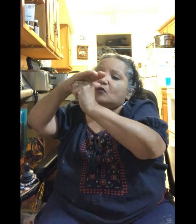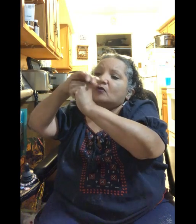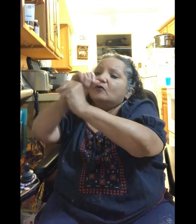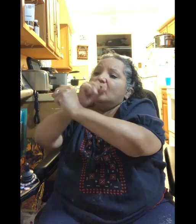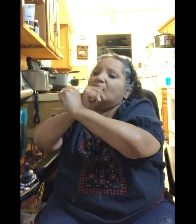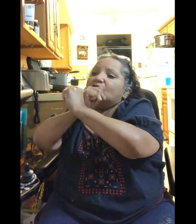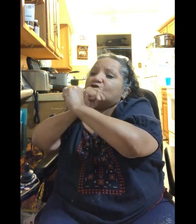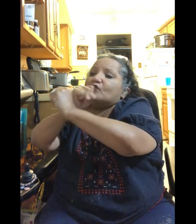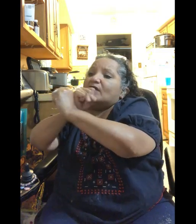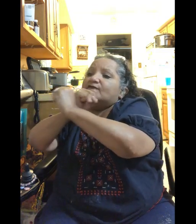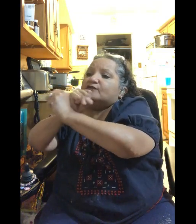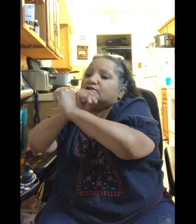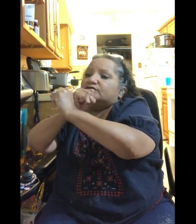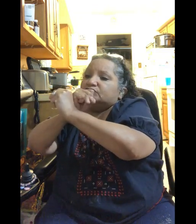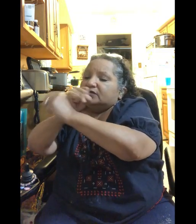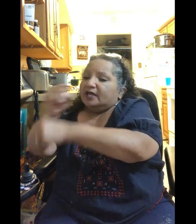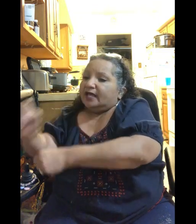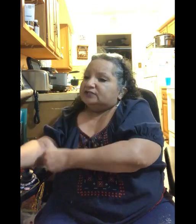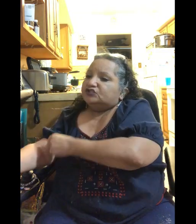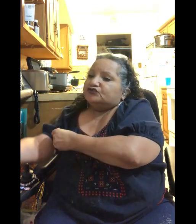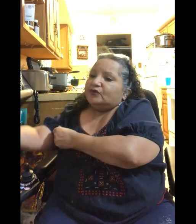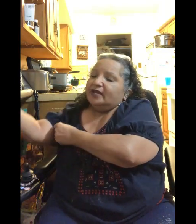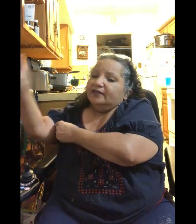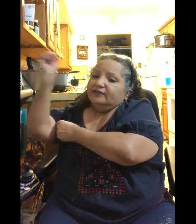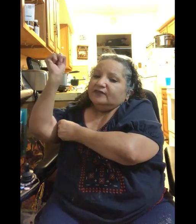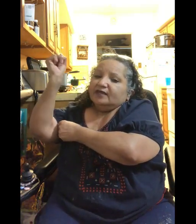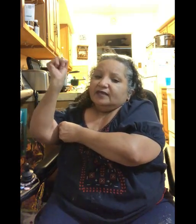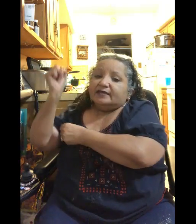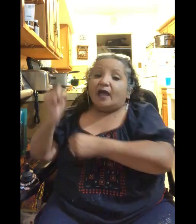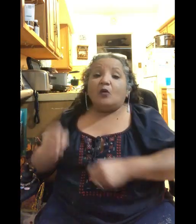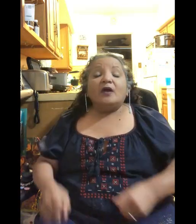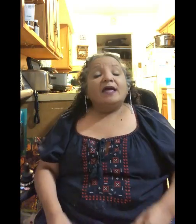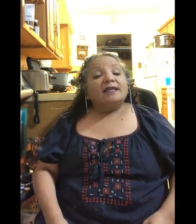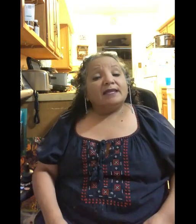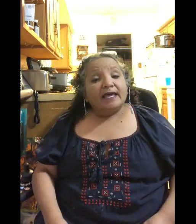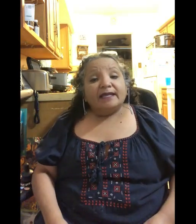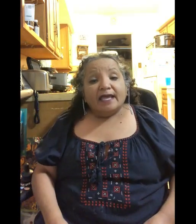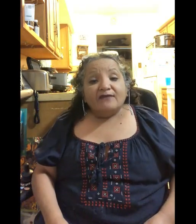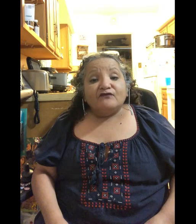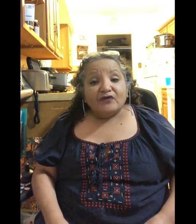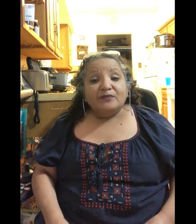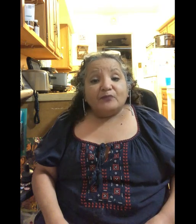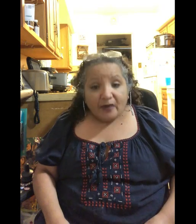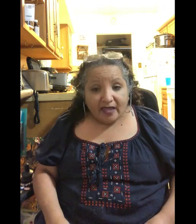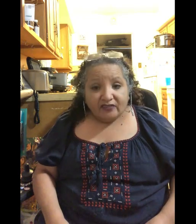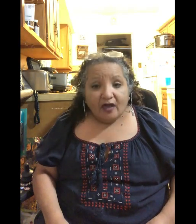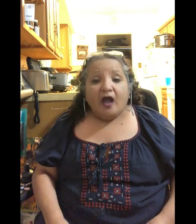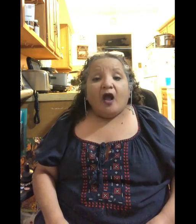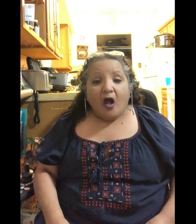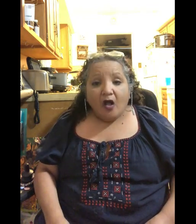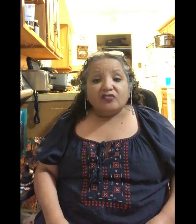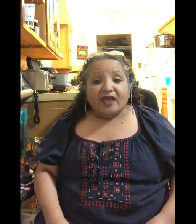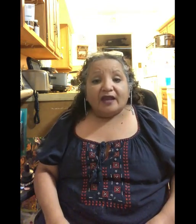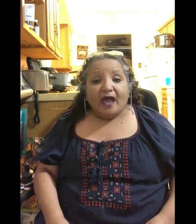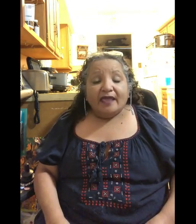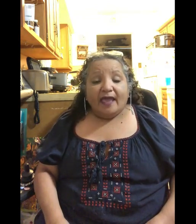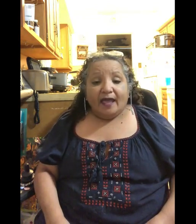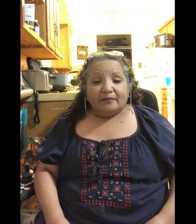tower of refuge and strength. Now, let every breath, all that I am,